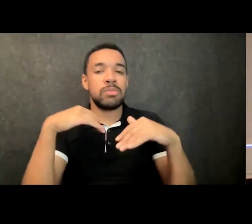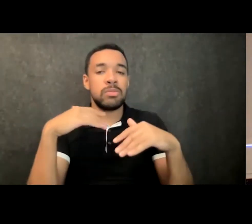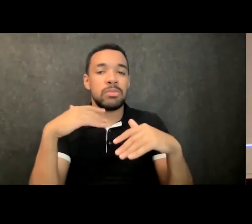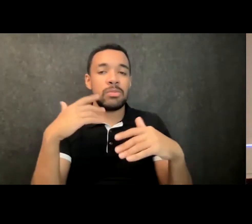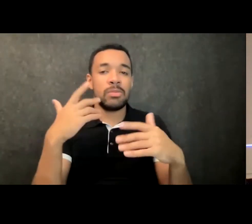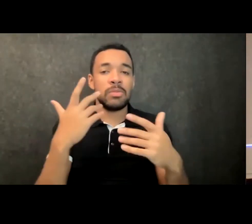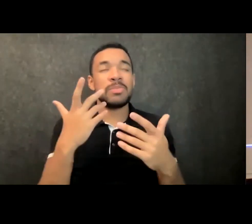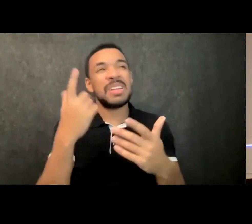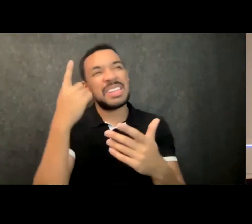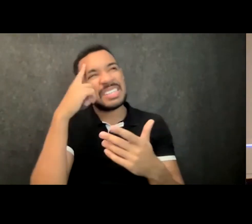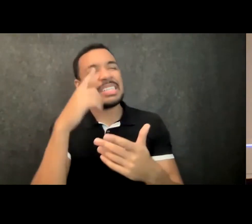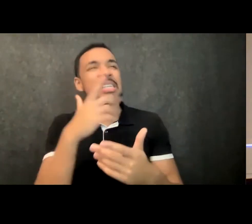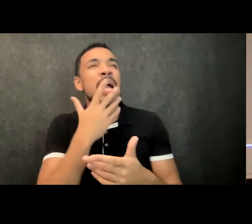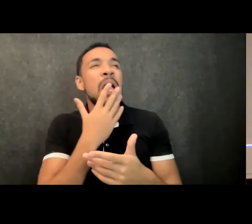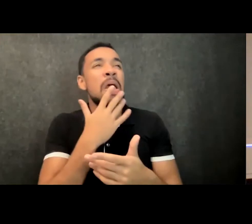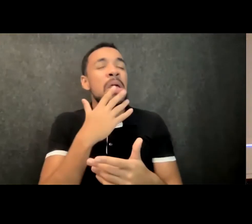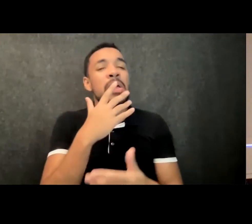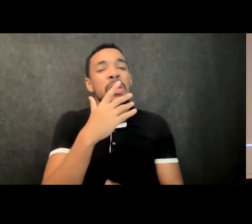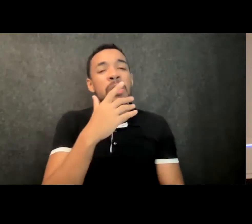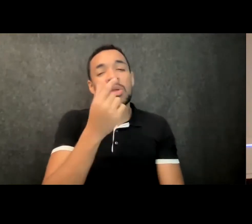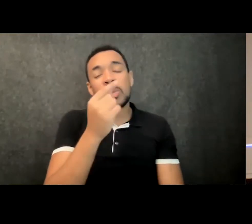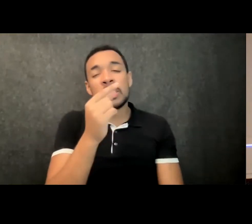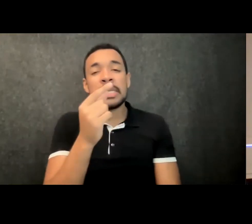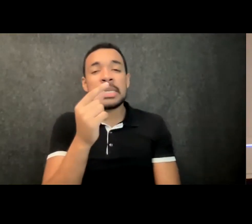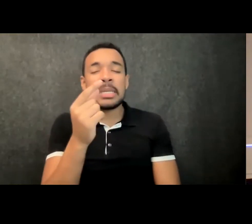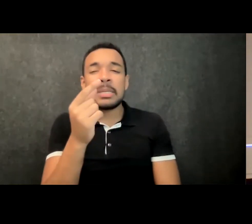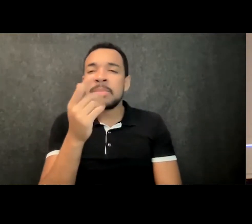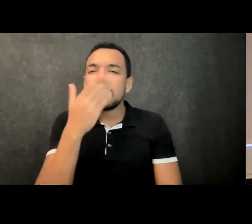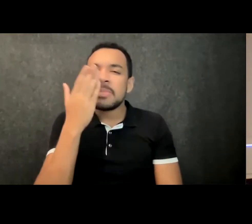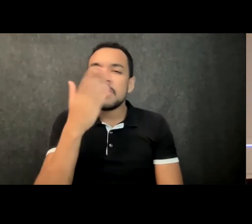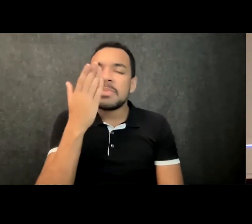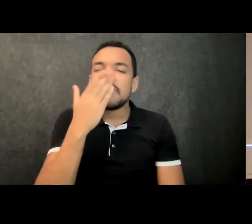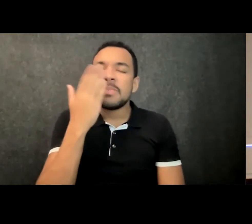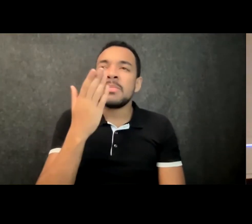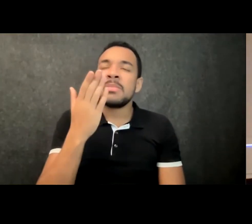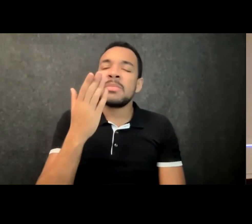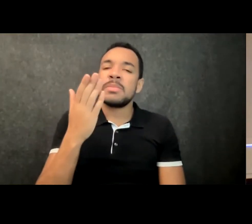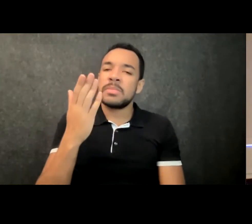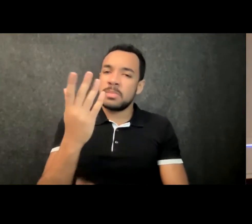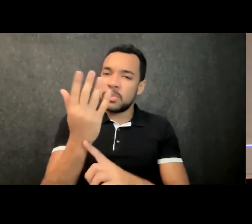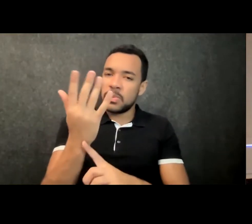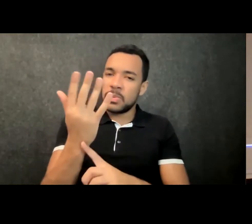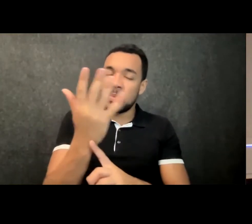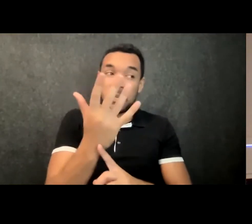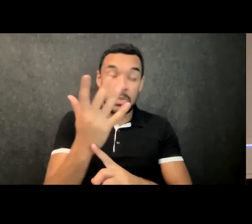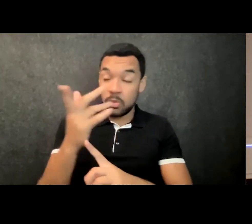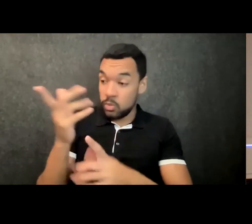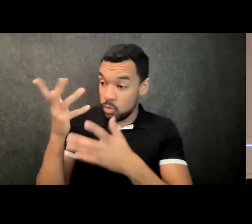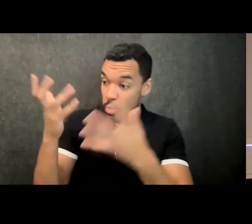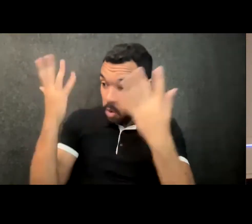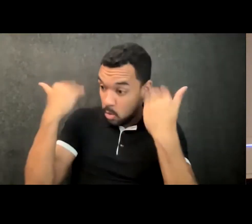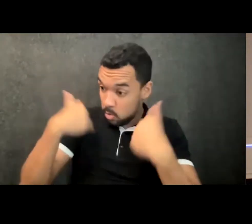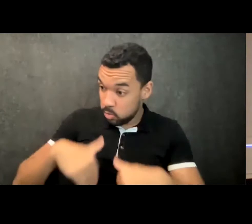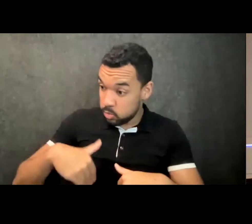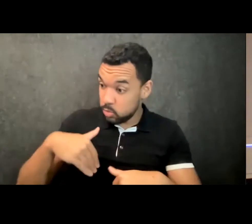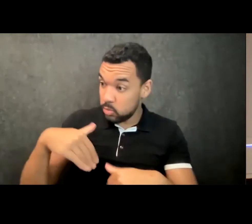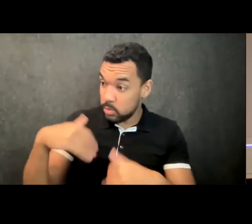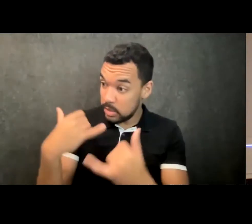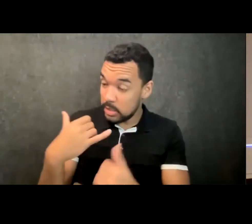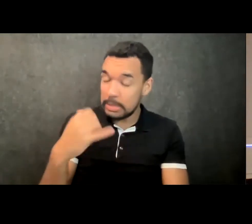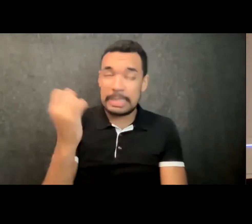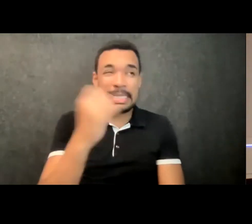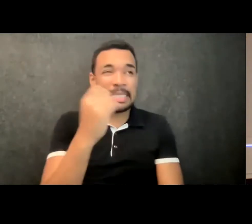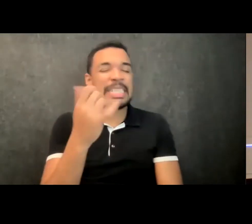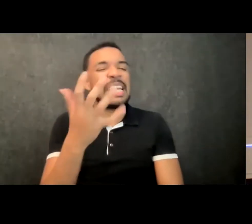maybe sage, scented candles, flames, dancing. So we're growing it out now? Yeah, kind of